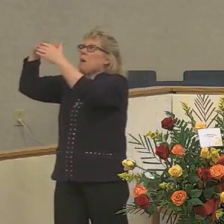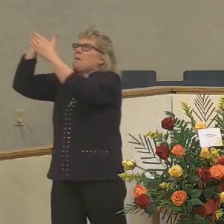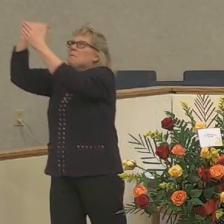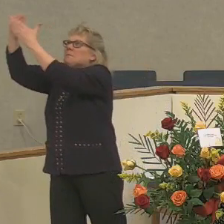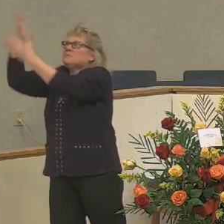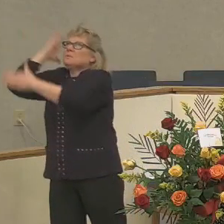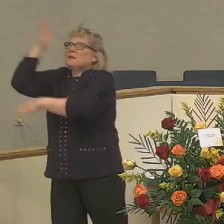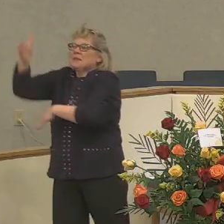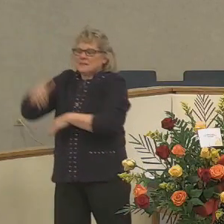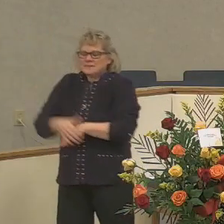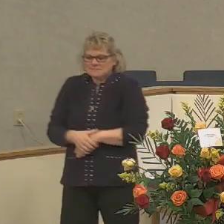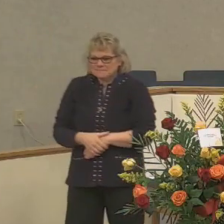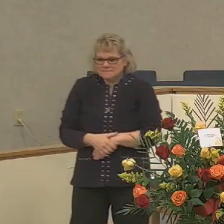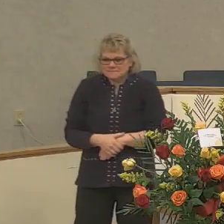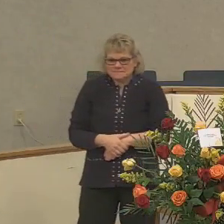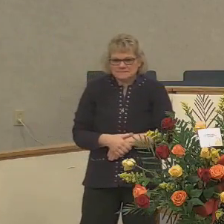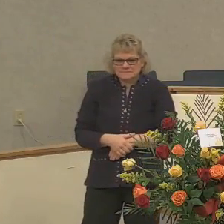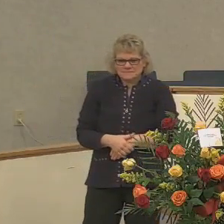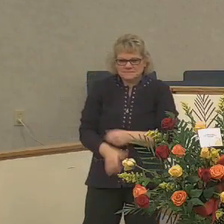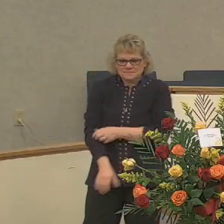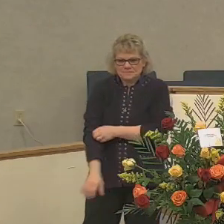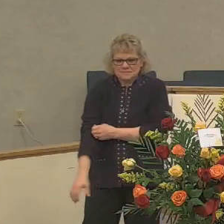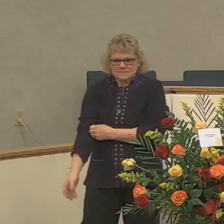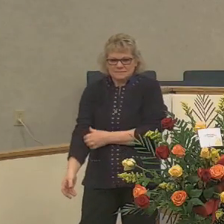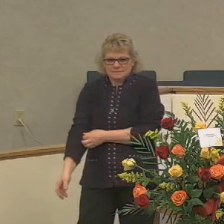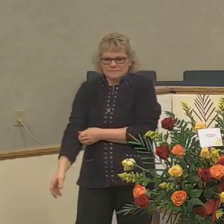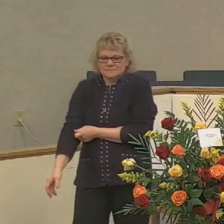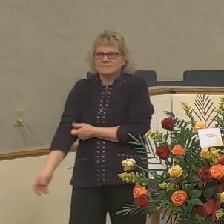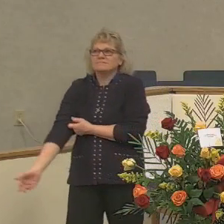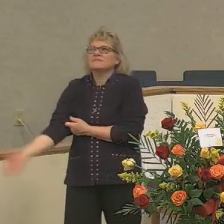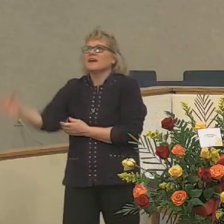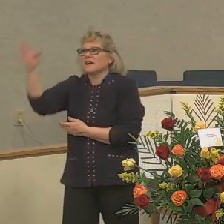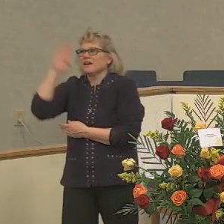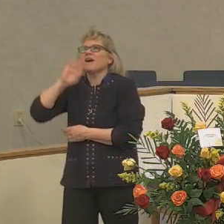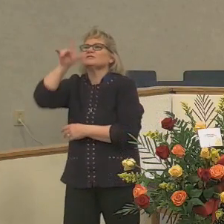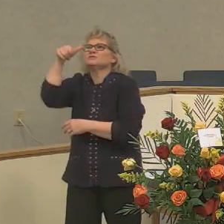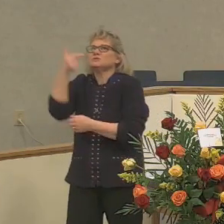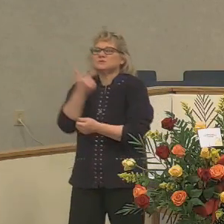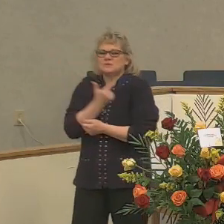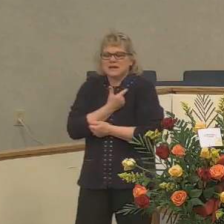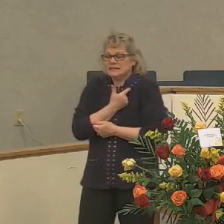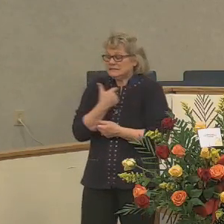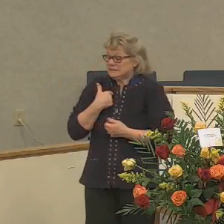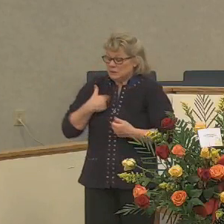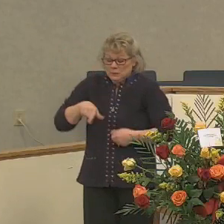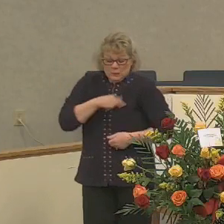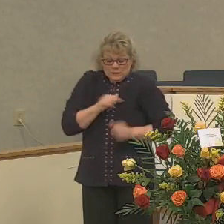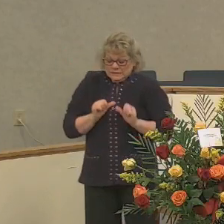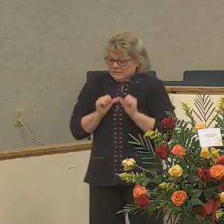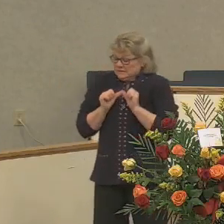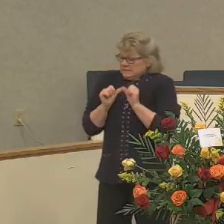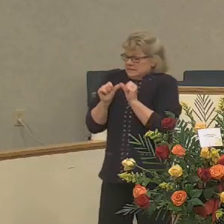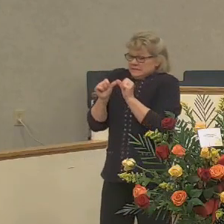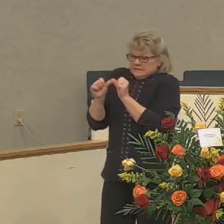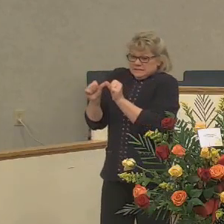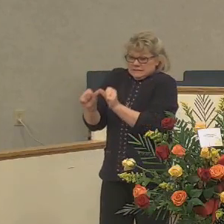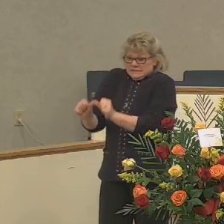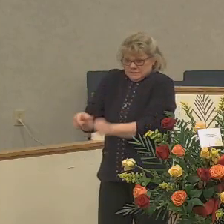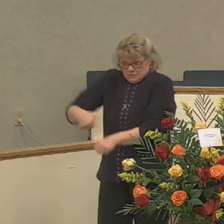ahead. And by God's grace, I'm still running. How about